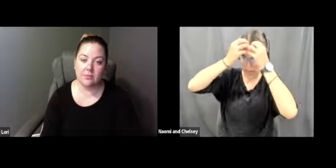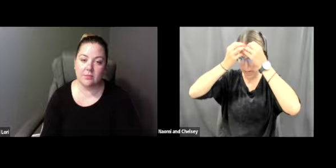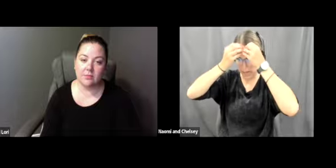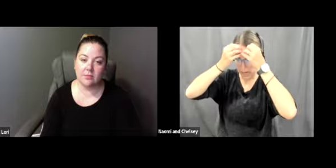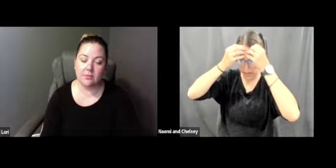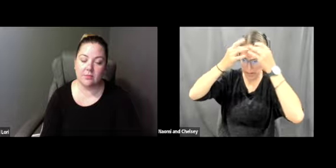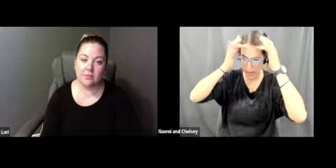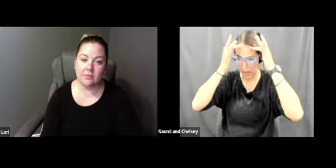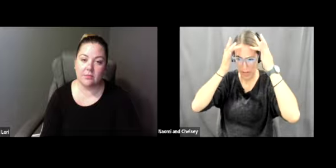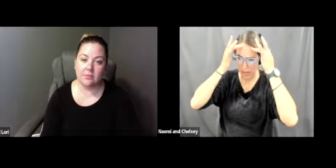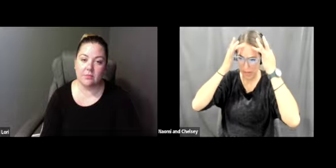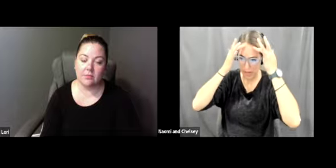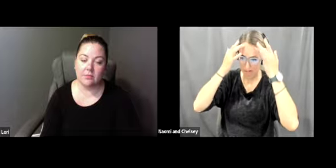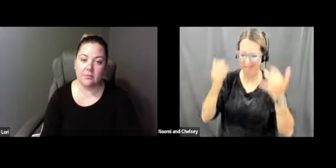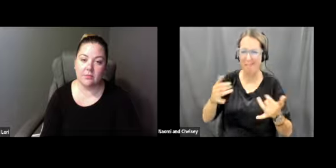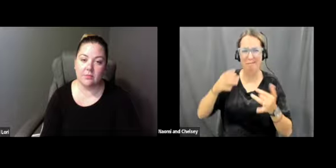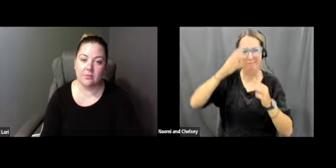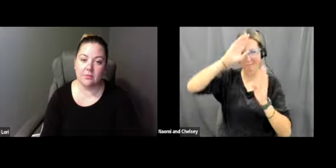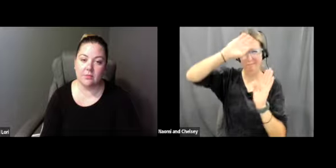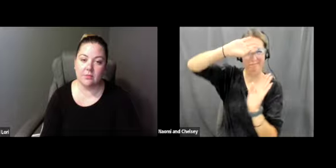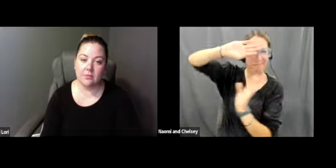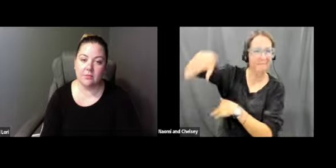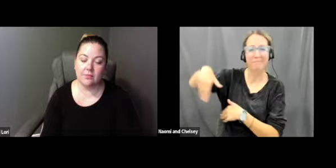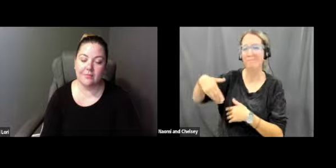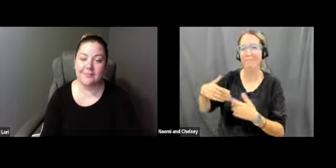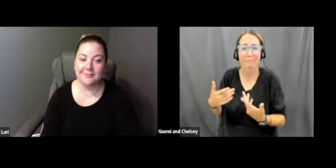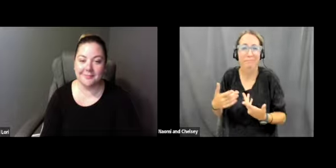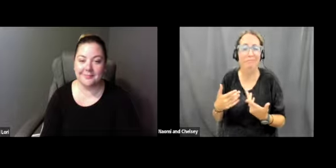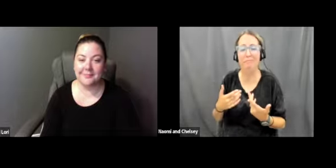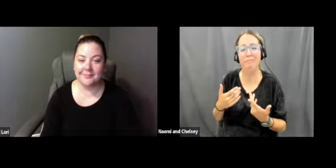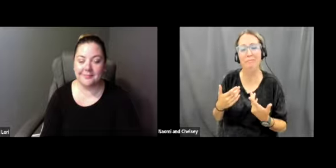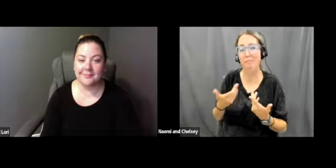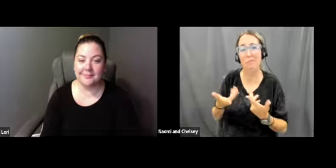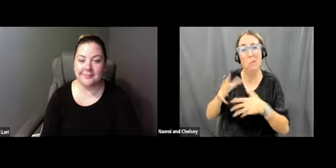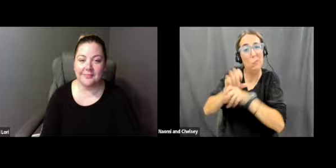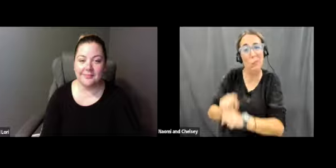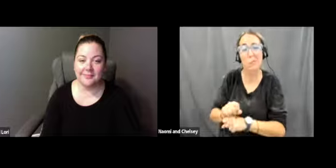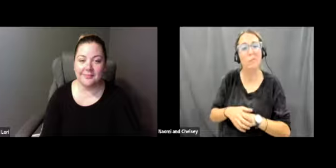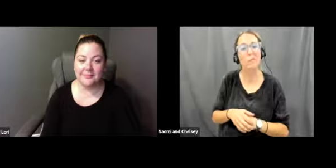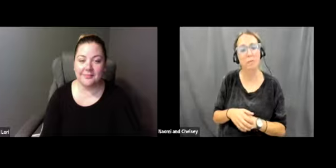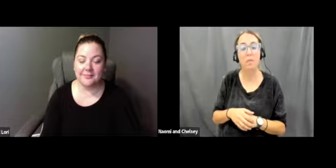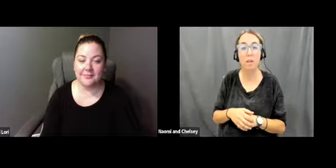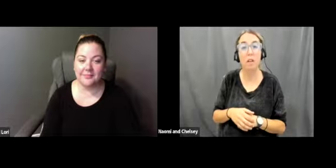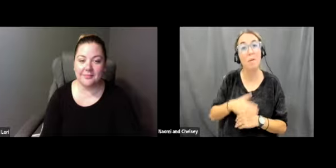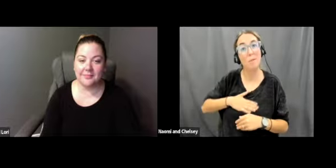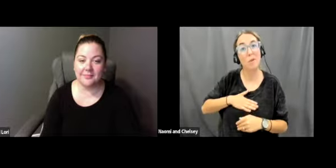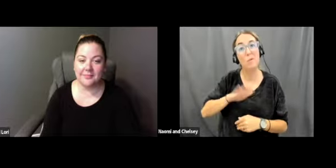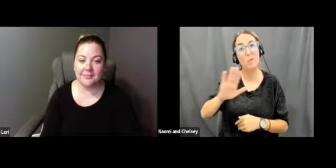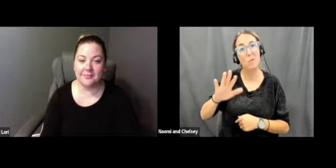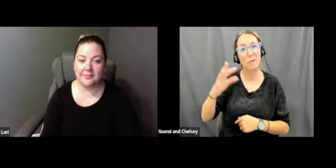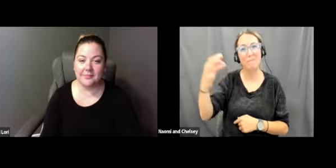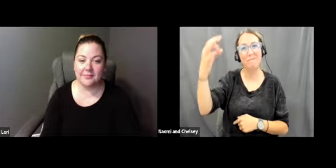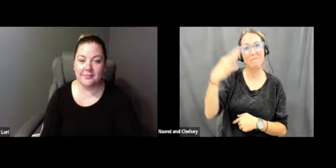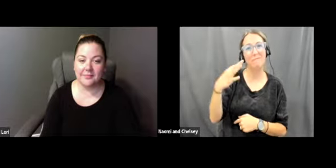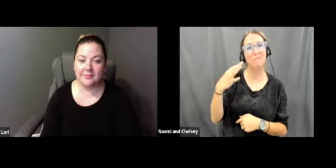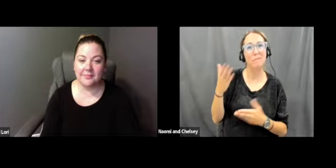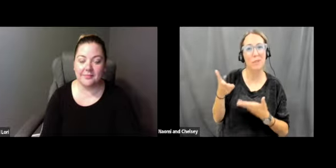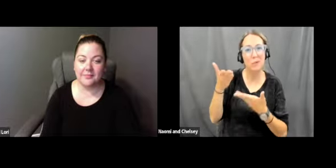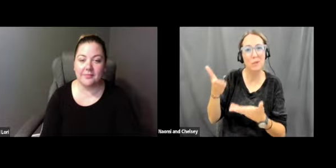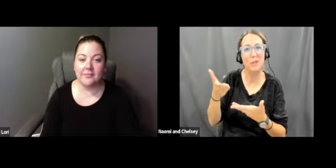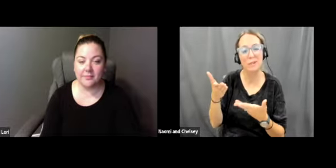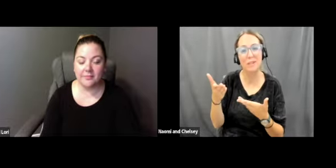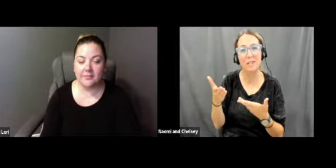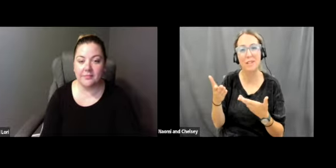So I really appreciate that suggestion to bring that into this. And it was a